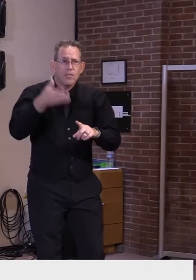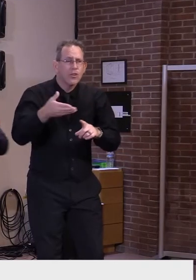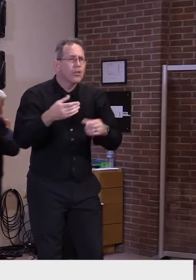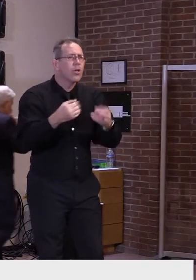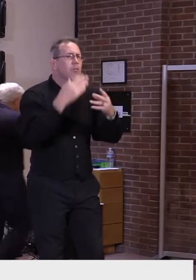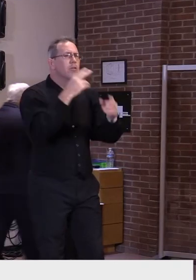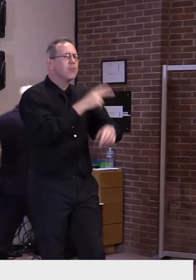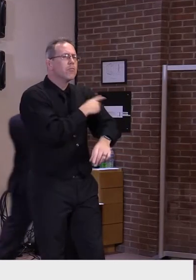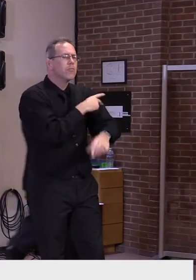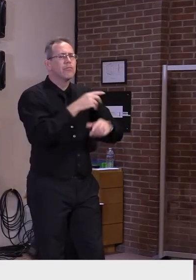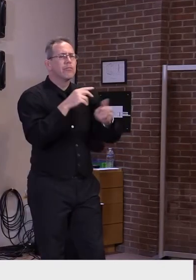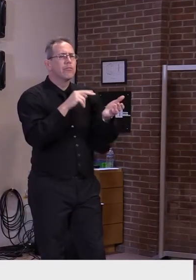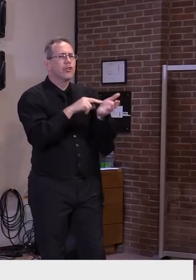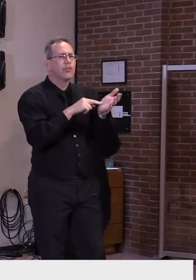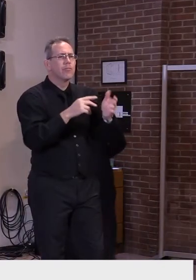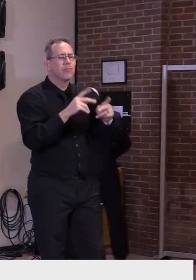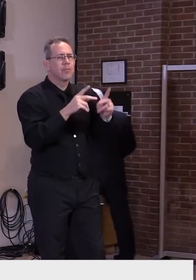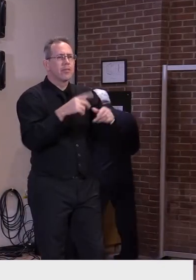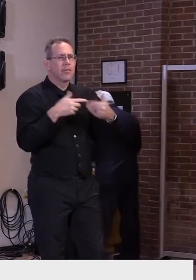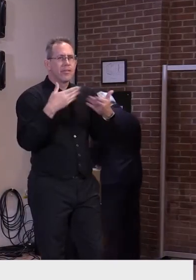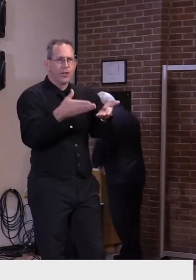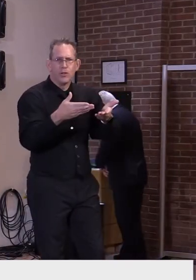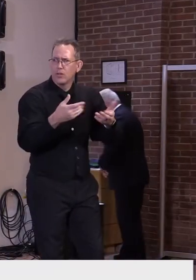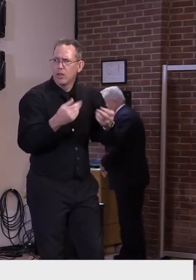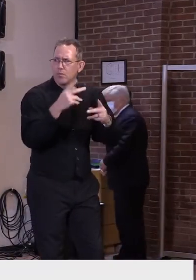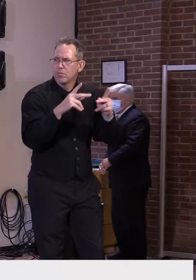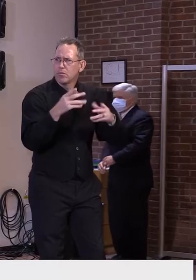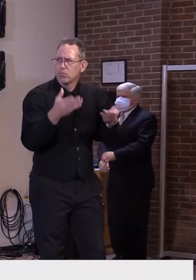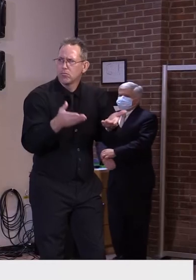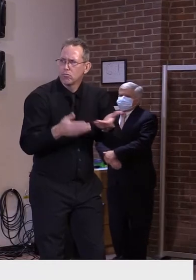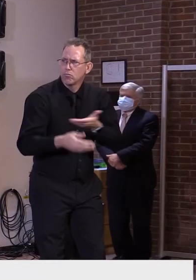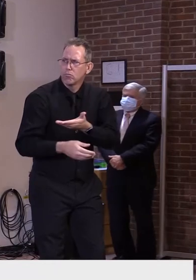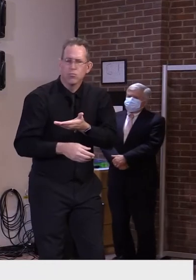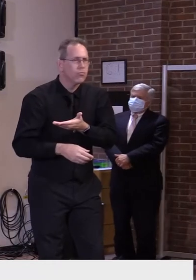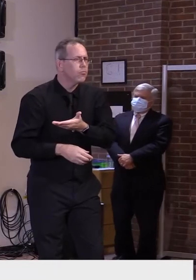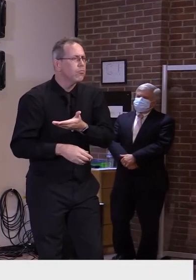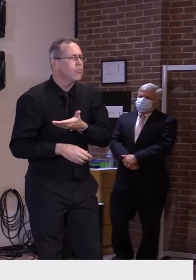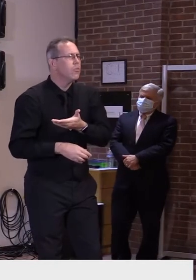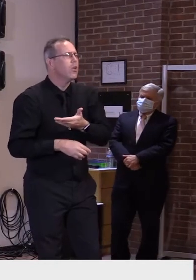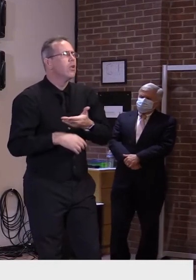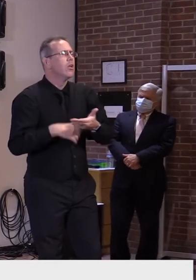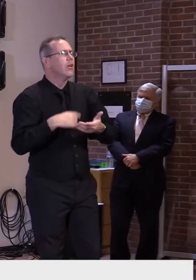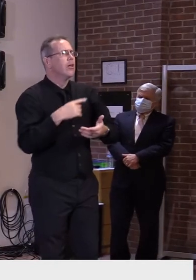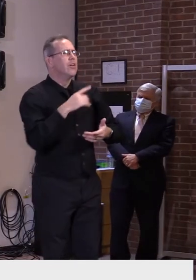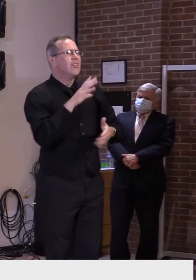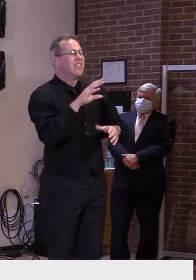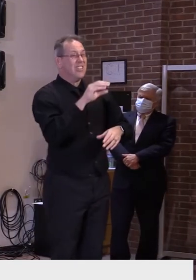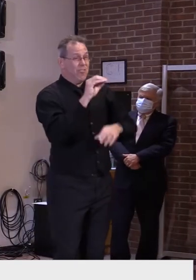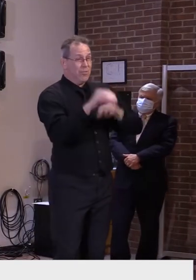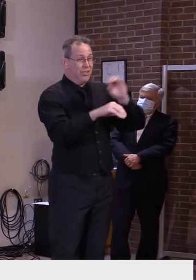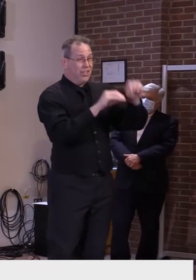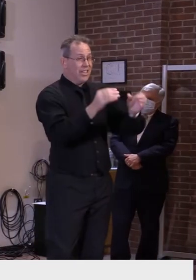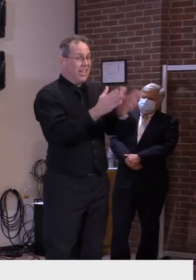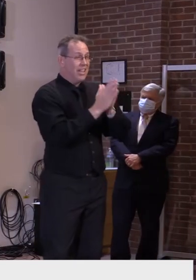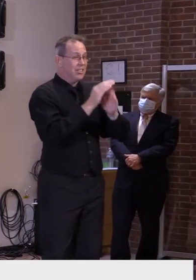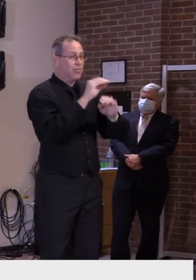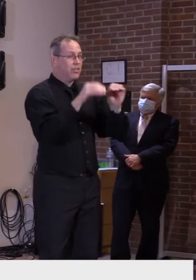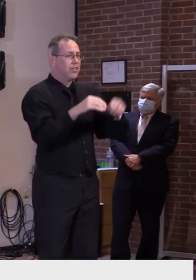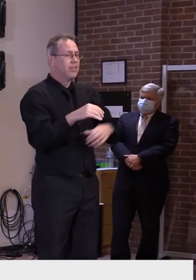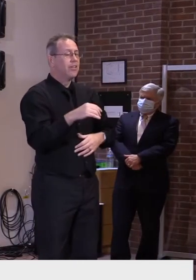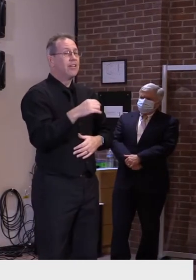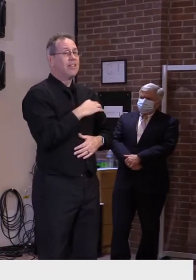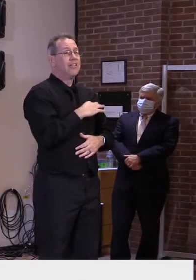So we don't have the exact percentage, but it's somewhere close to 70% staff and 30%, you know, give or